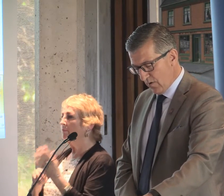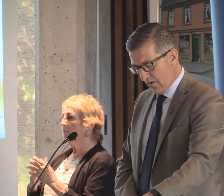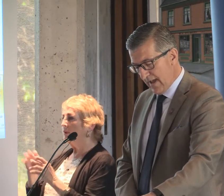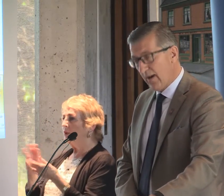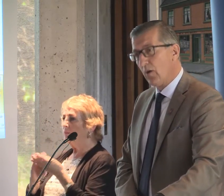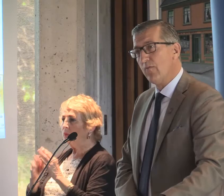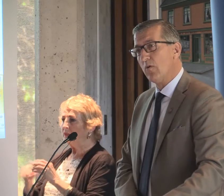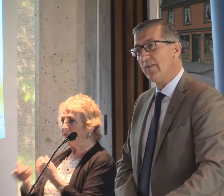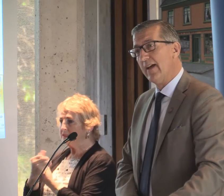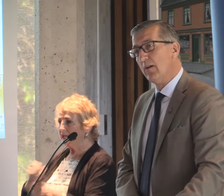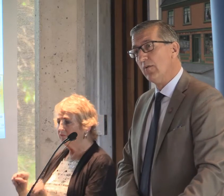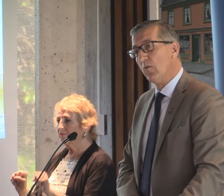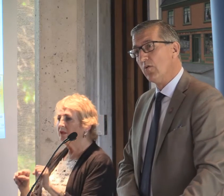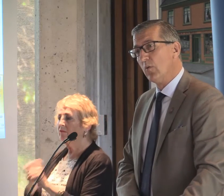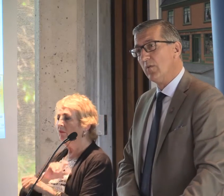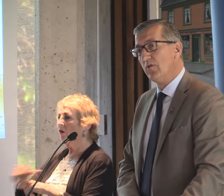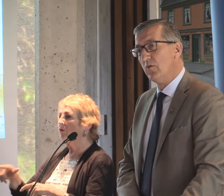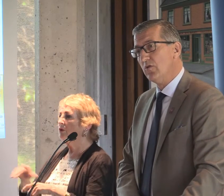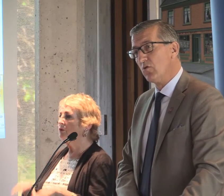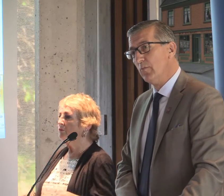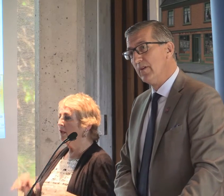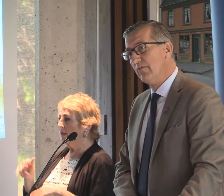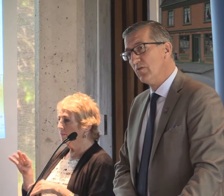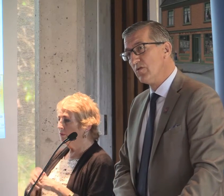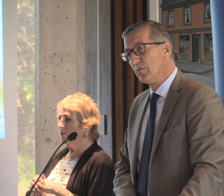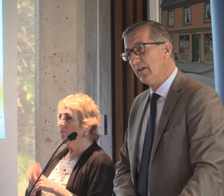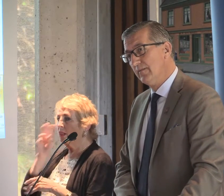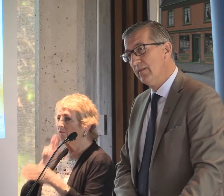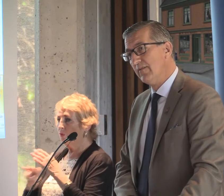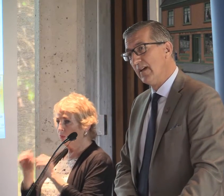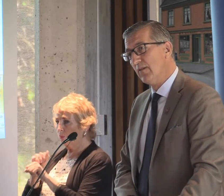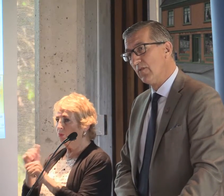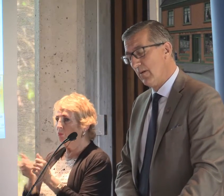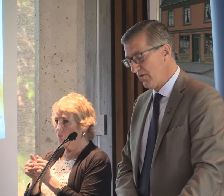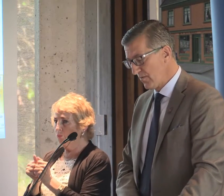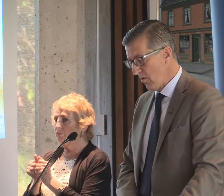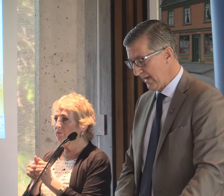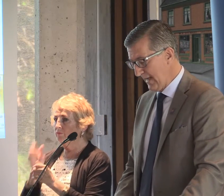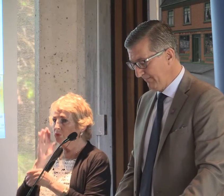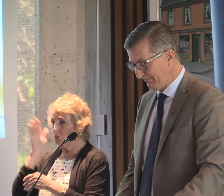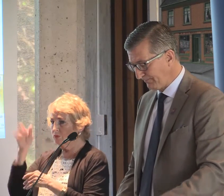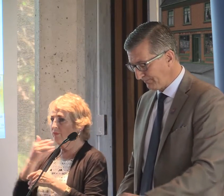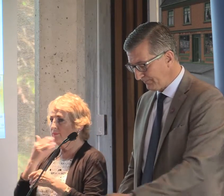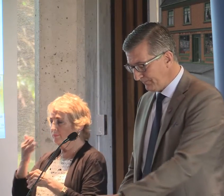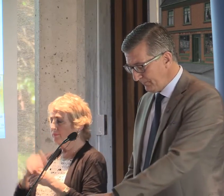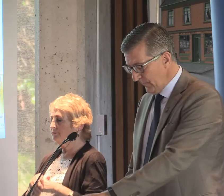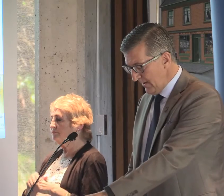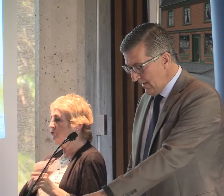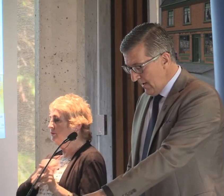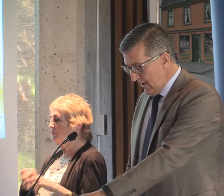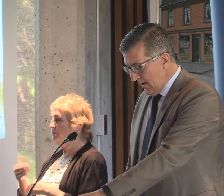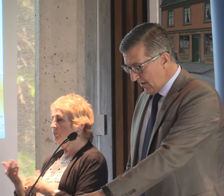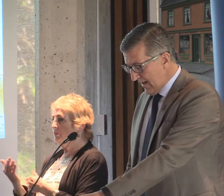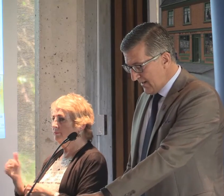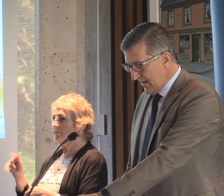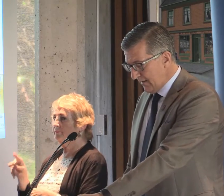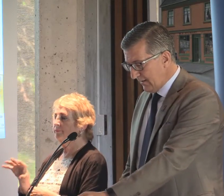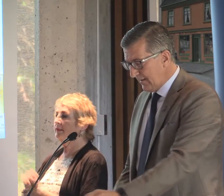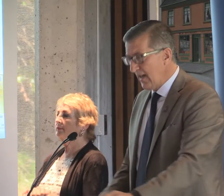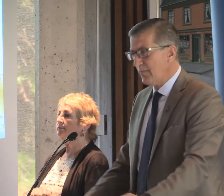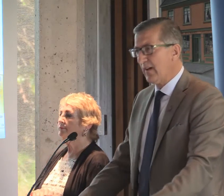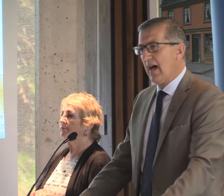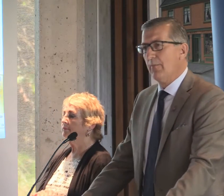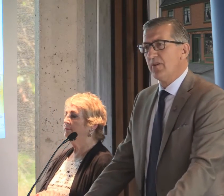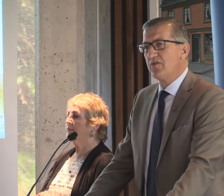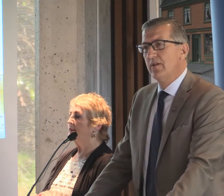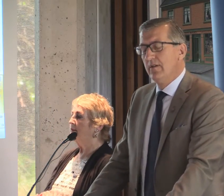and Labrador. And Anne, I look forward to that, and look forward to working with you and your group in the future as well. And thank you for coming this morning, Anne. A great deal